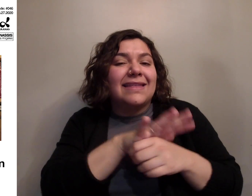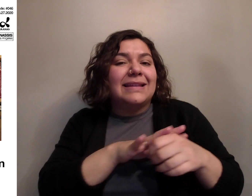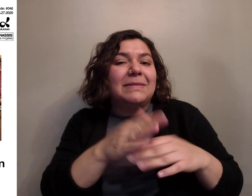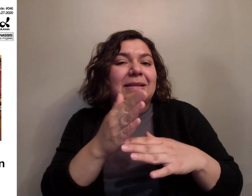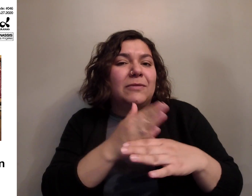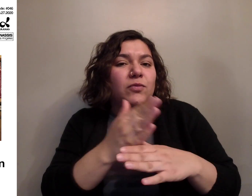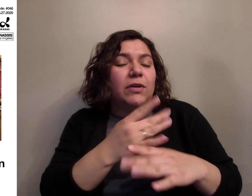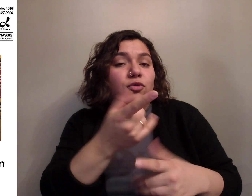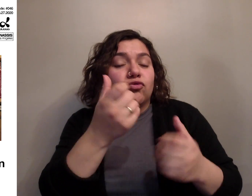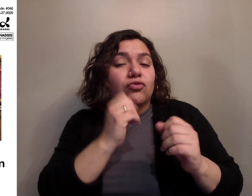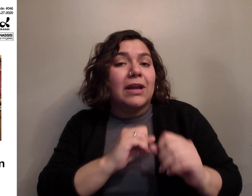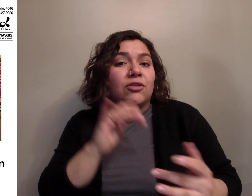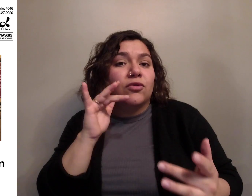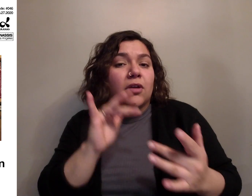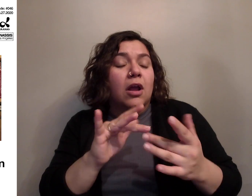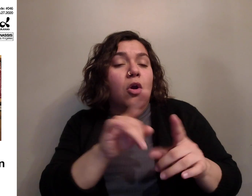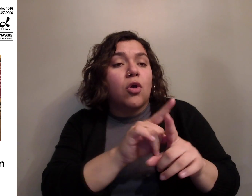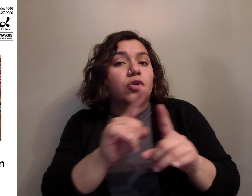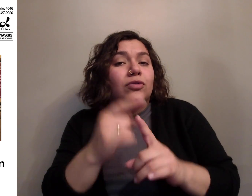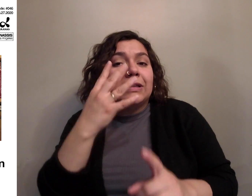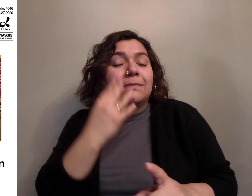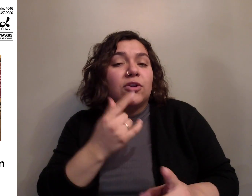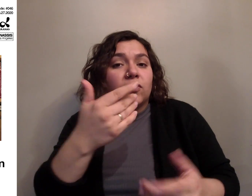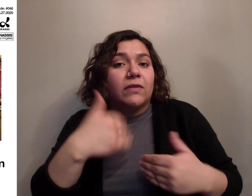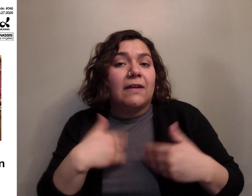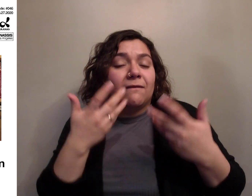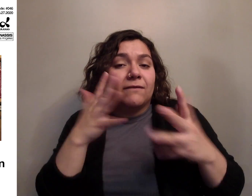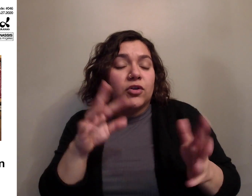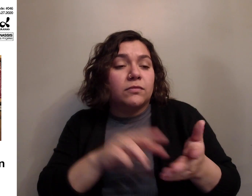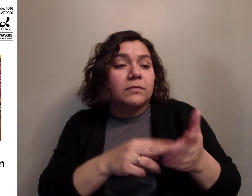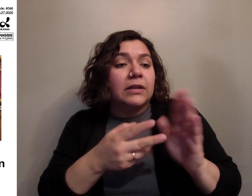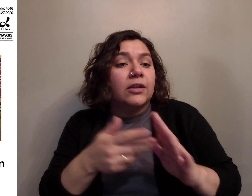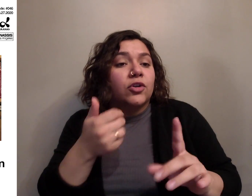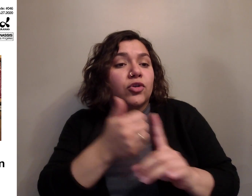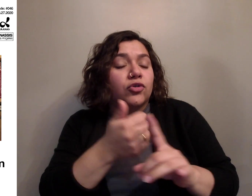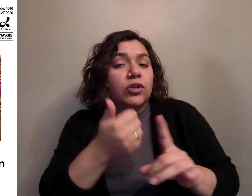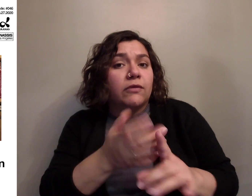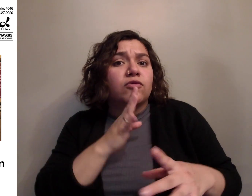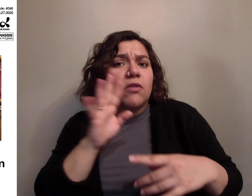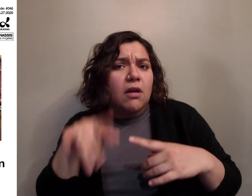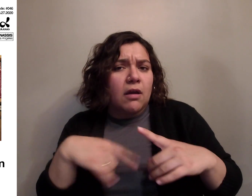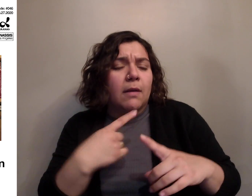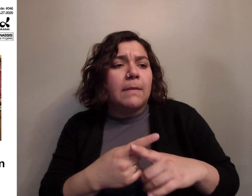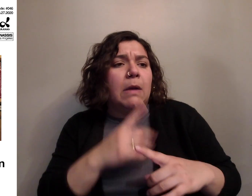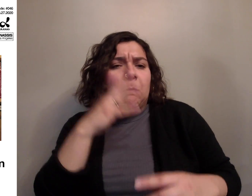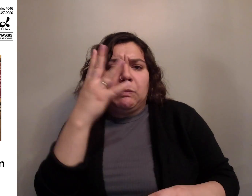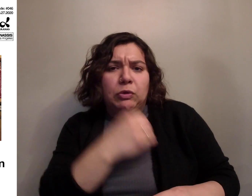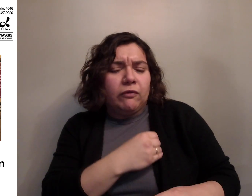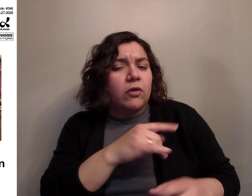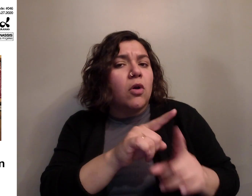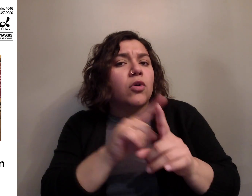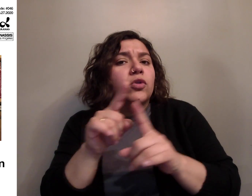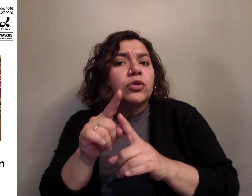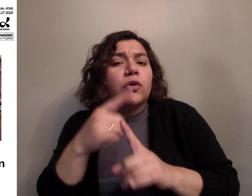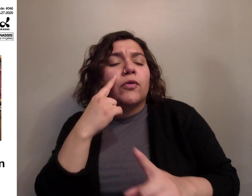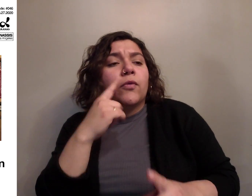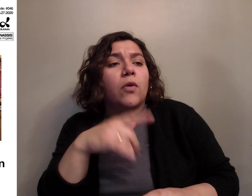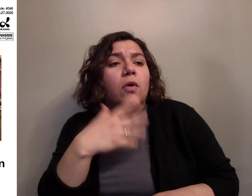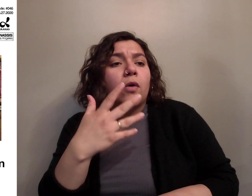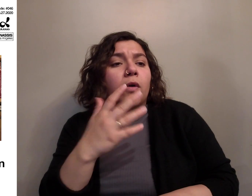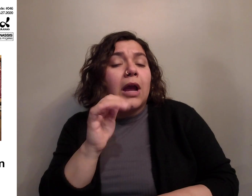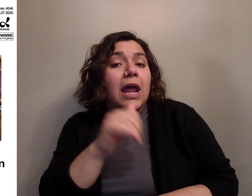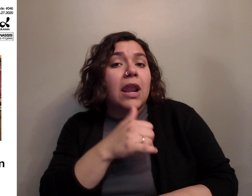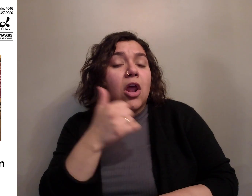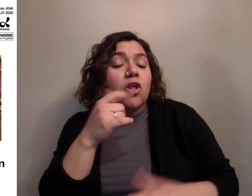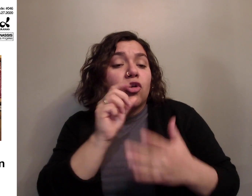it's the space in between what you're trying to reach and the experience you've had, which you talk about so